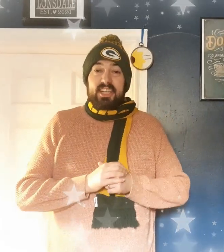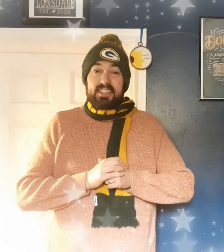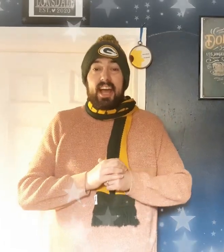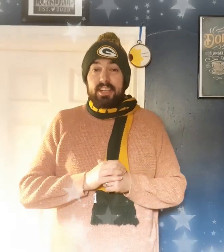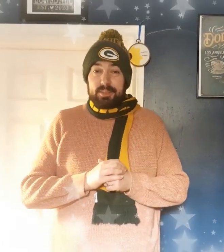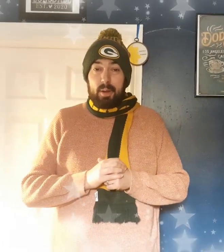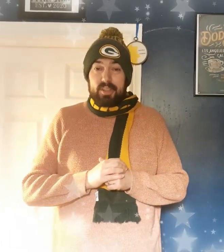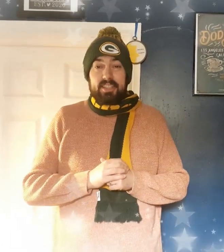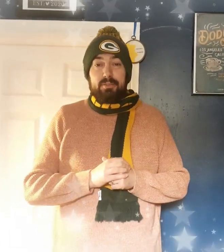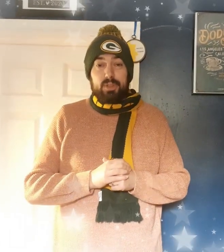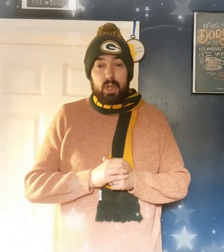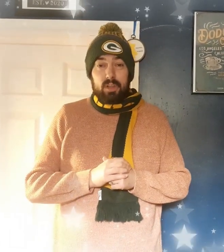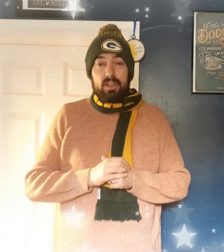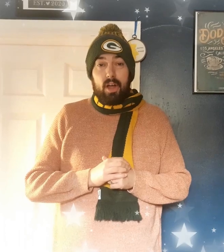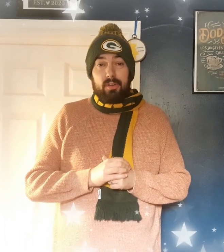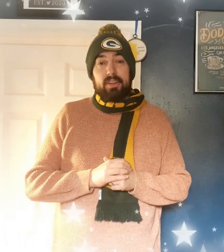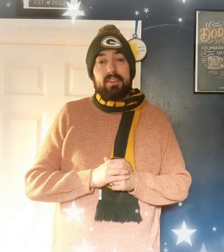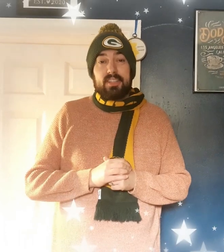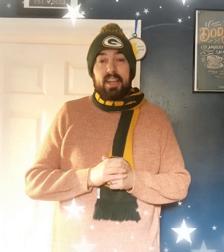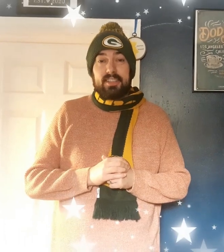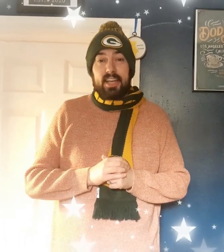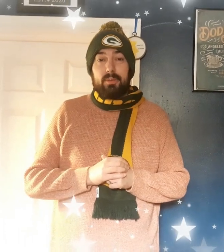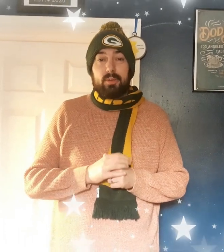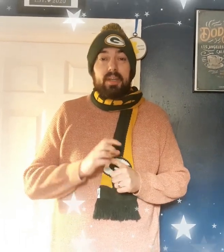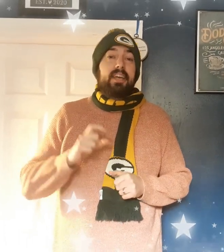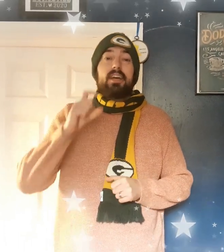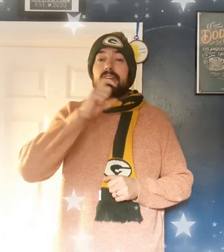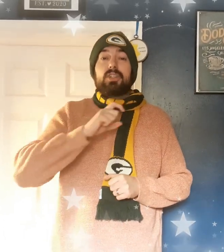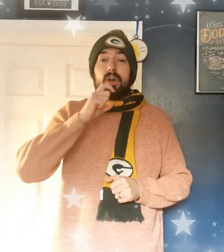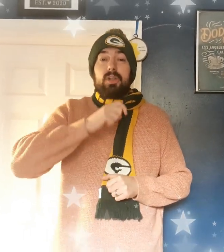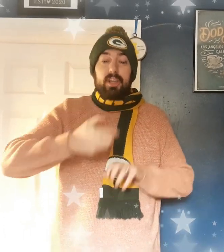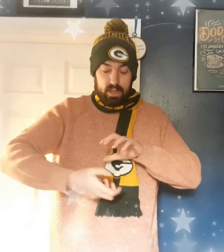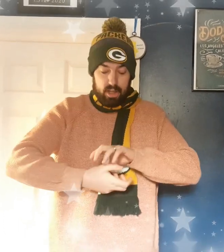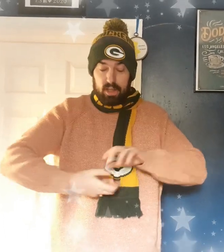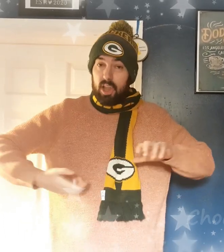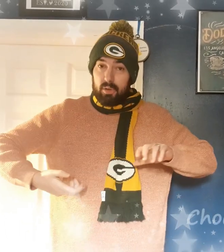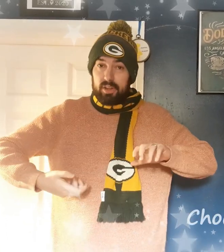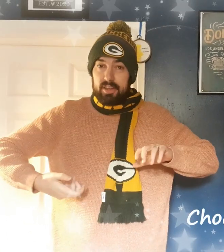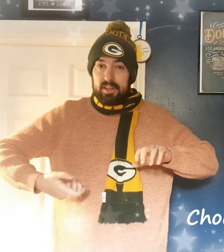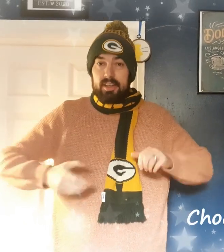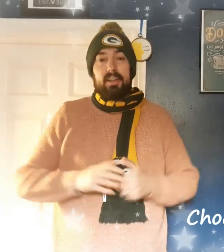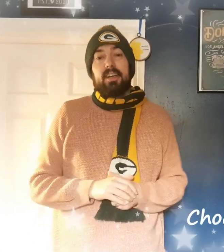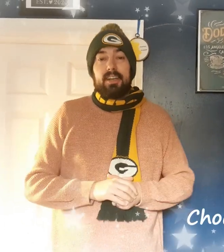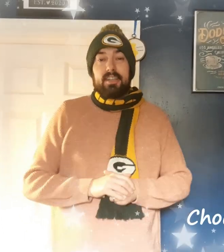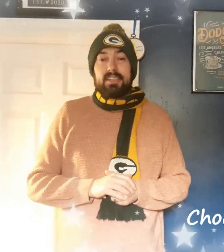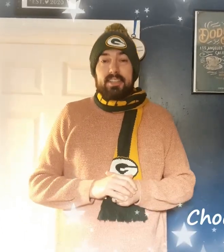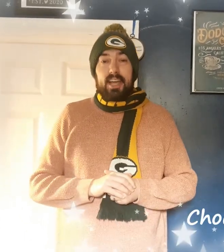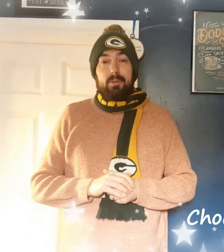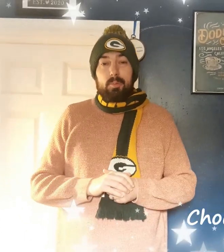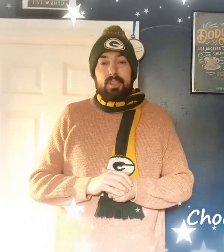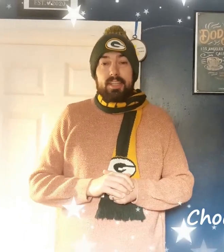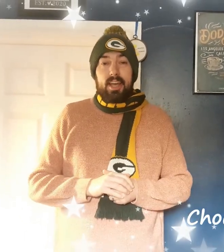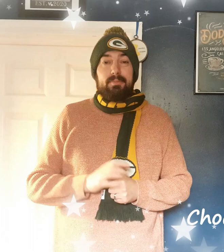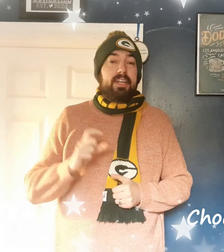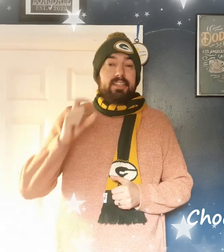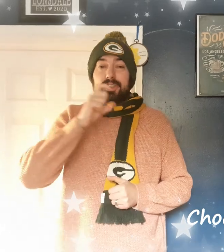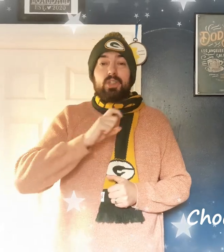taste nice, you might want the sign for chocolate log. So that sign would be chocolate log. So that sign one more time is